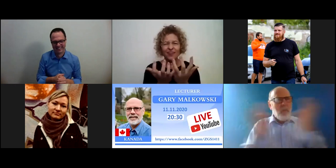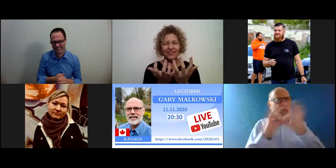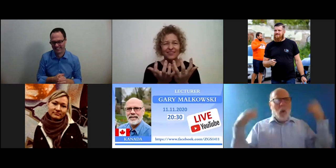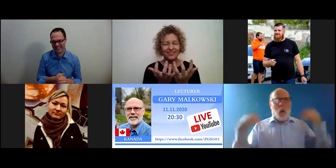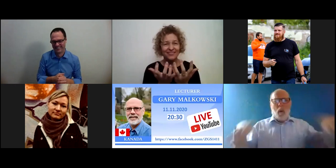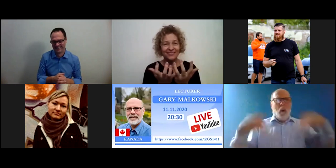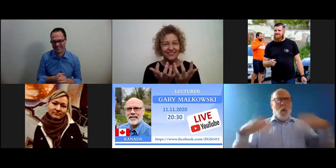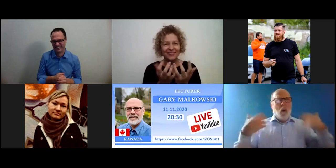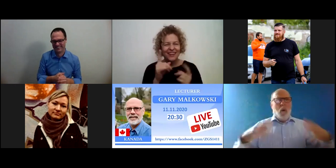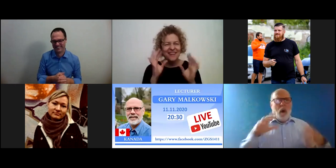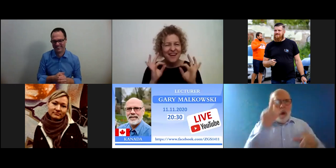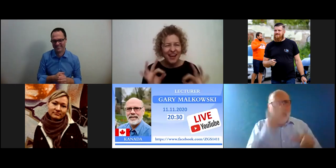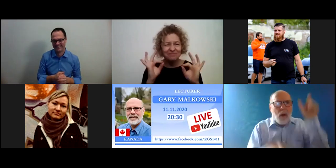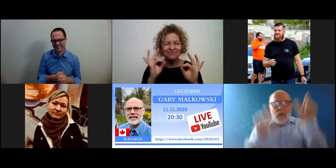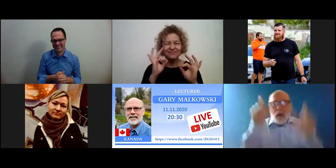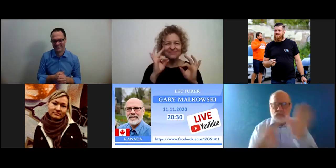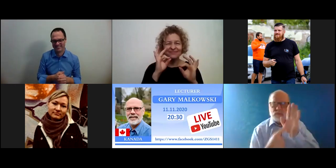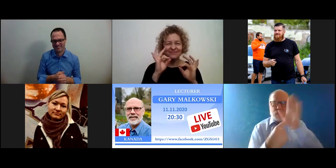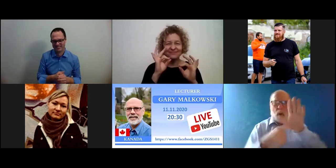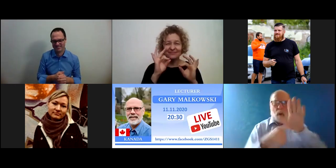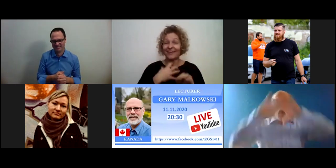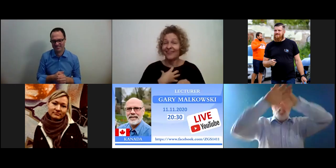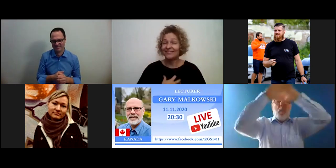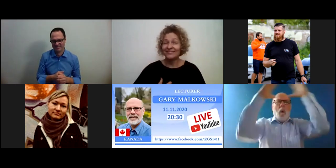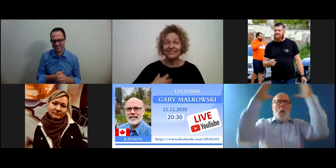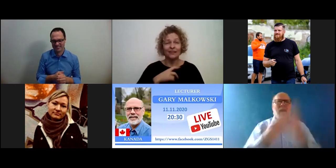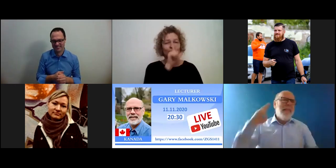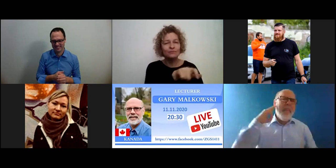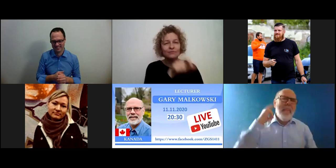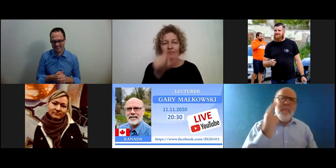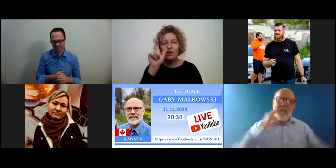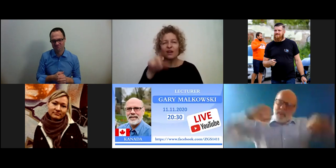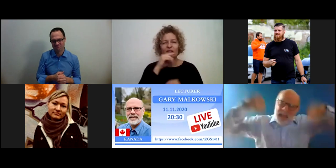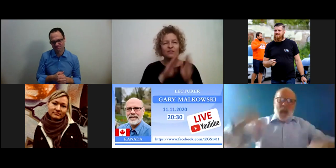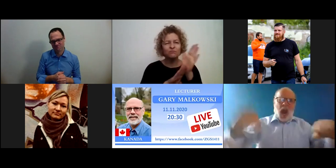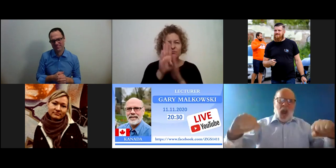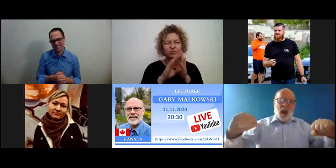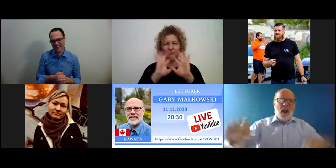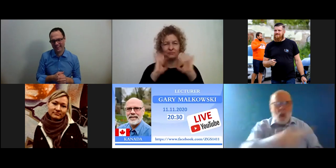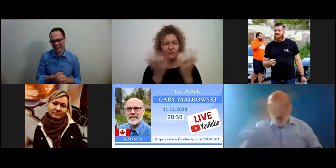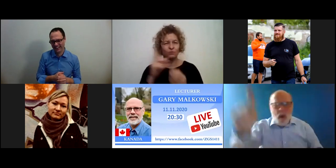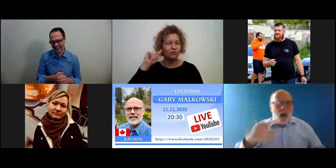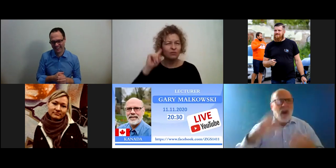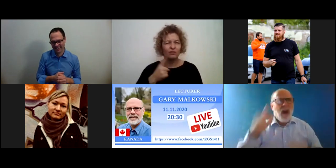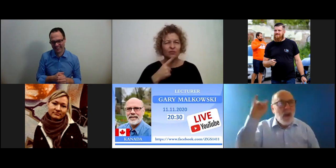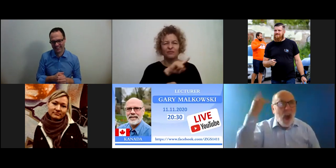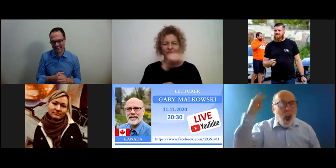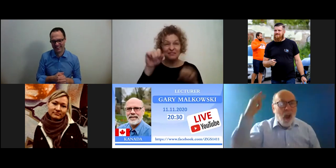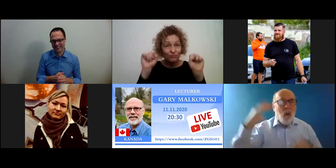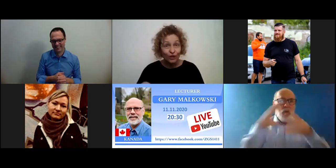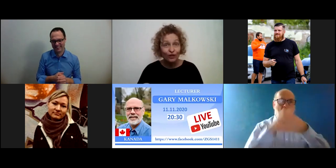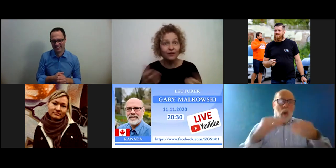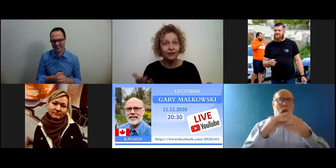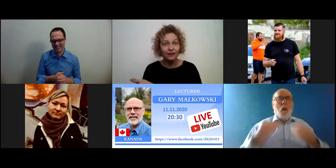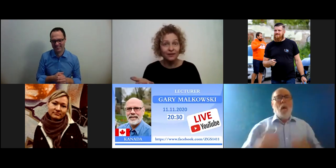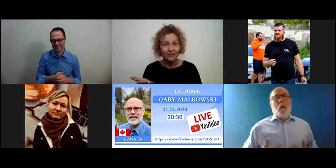So inspired. Thank you, Dami. This is so important, seeing all these people throughout the whole world, all these deaf people that deaf